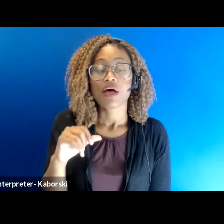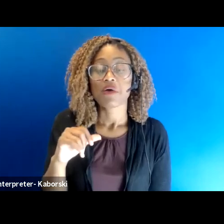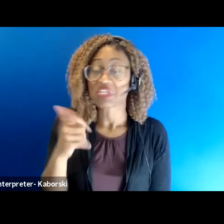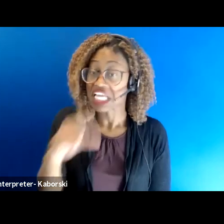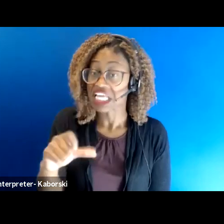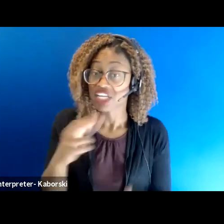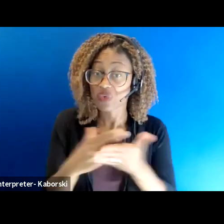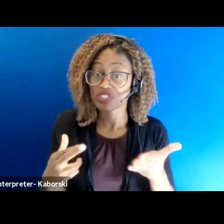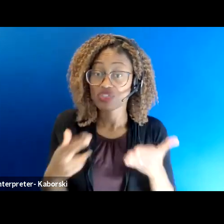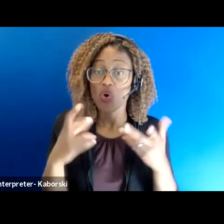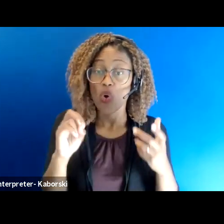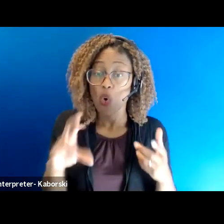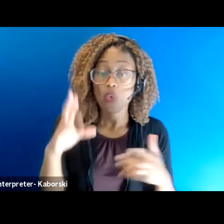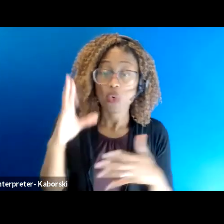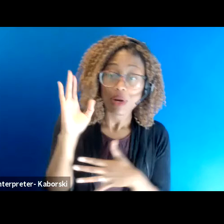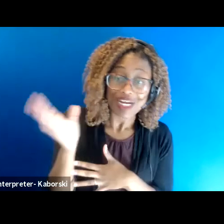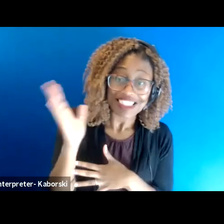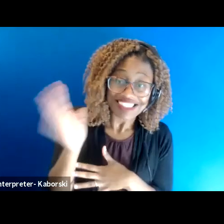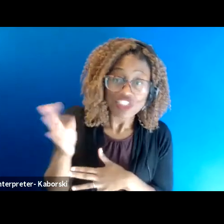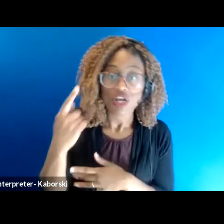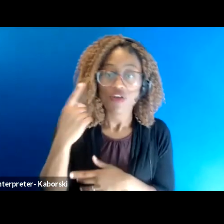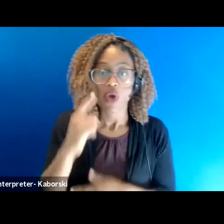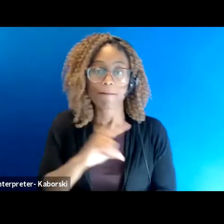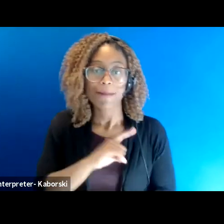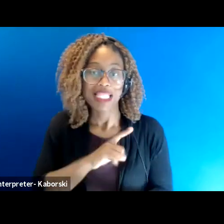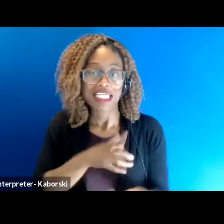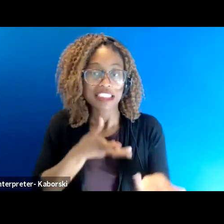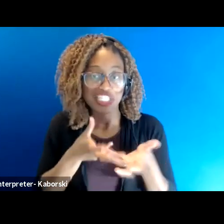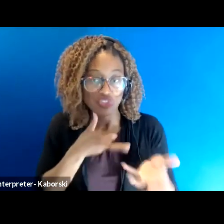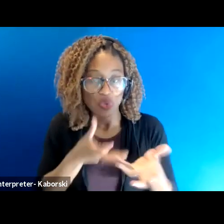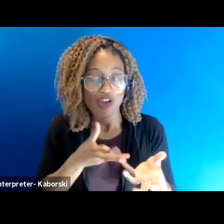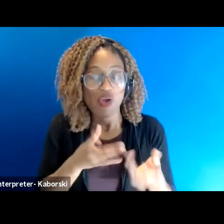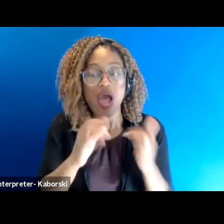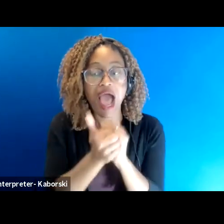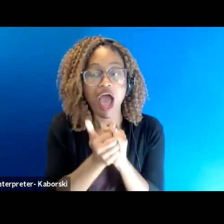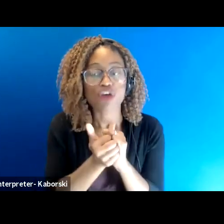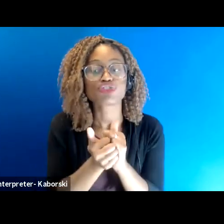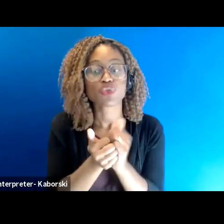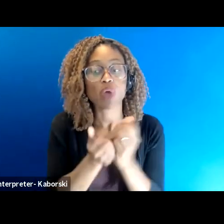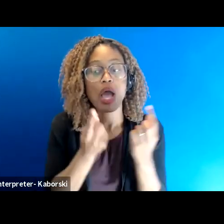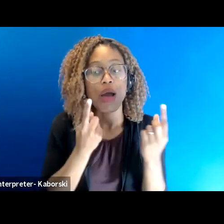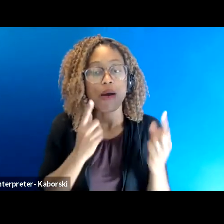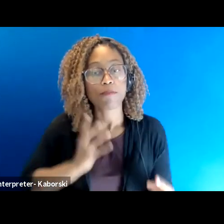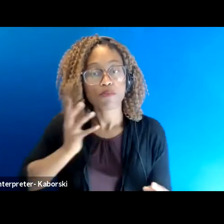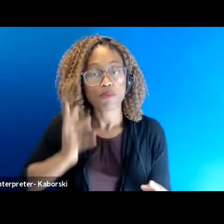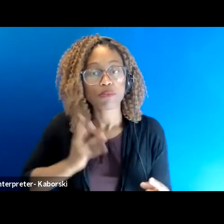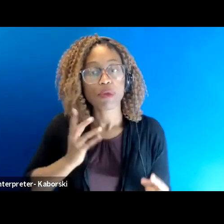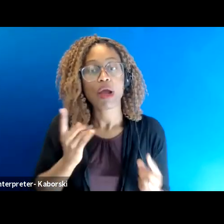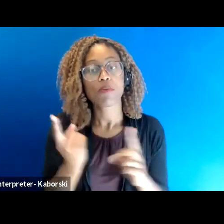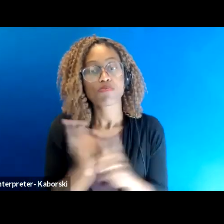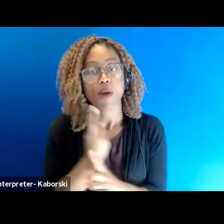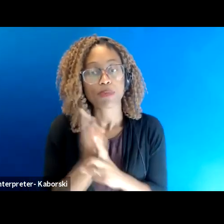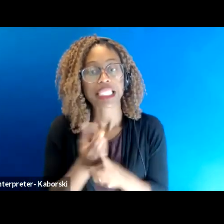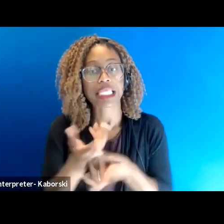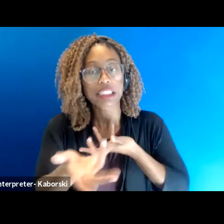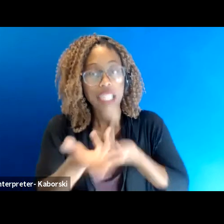resources or presentations for police interactions on how to interact with disabled people?